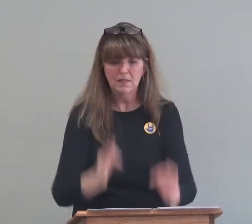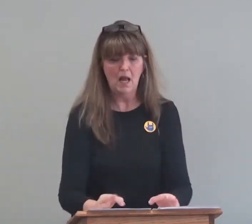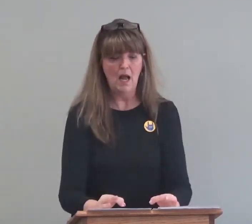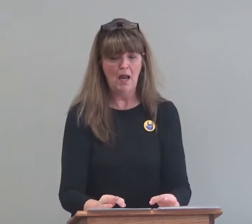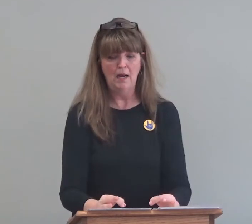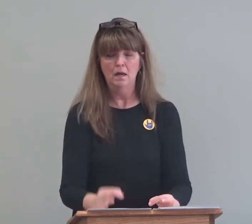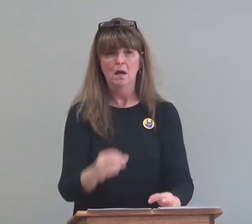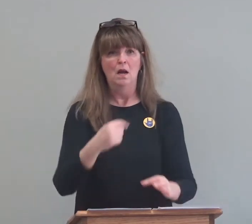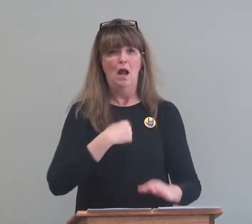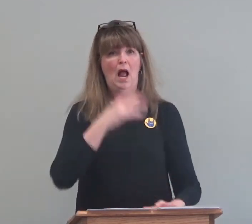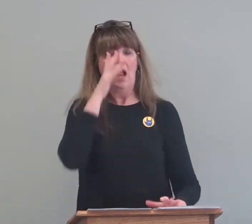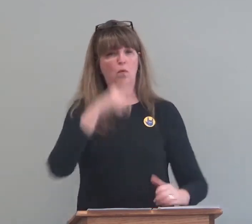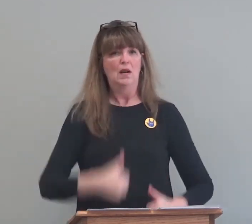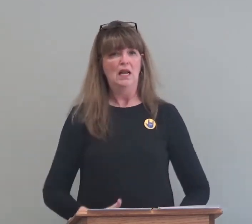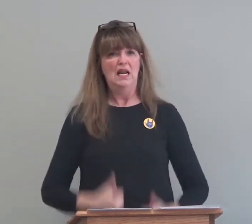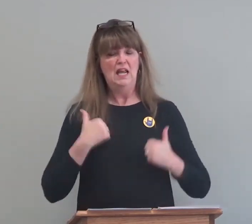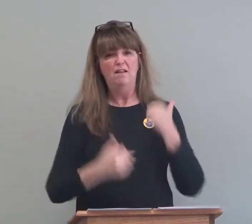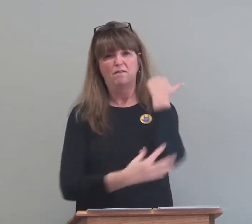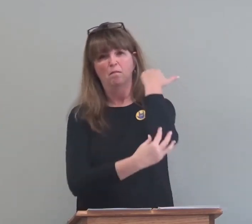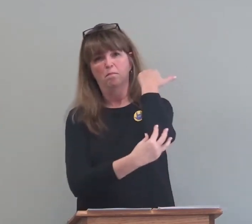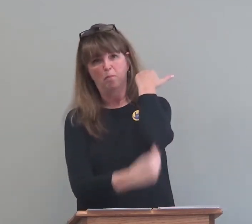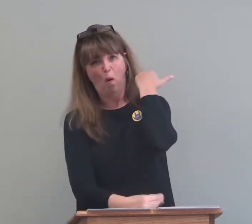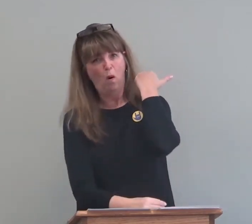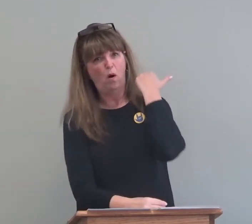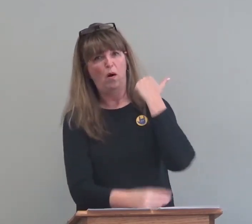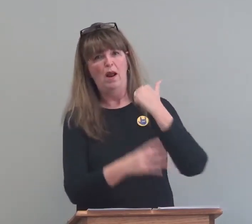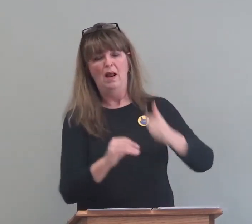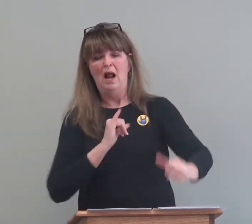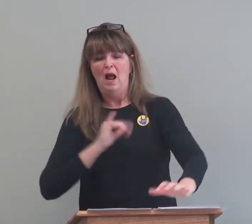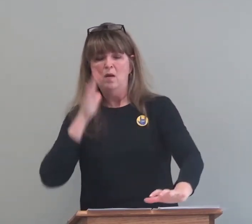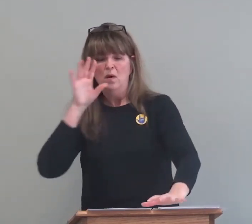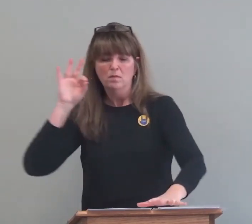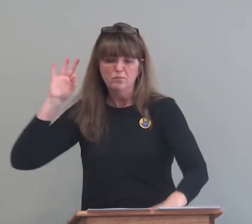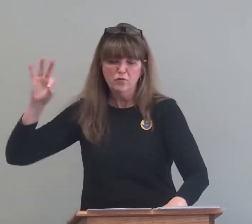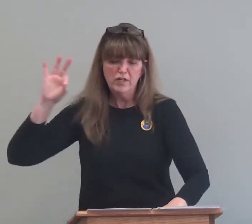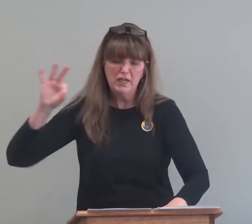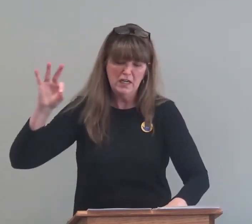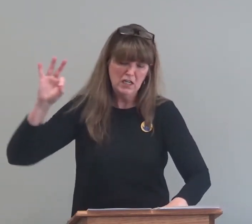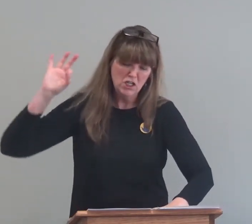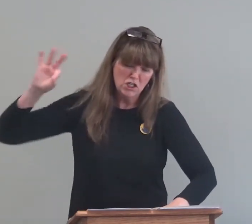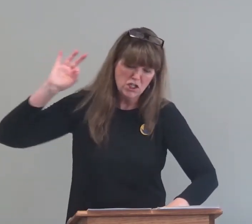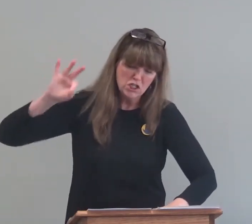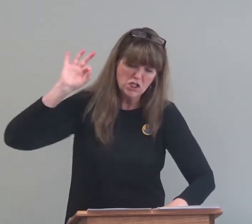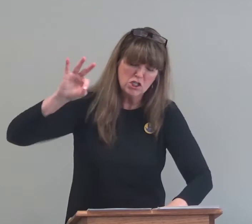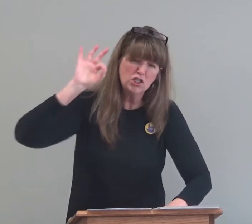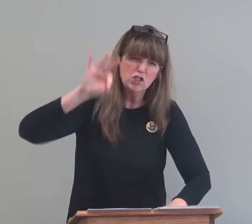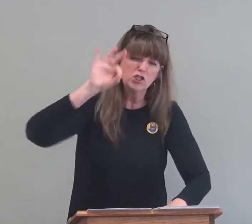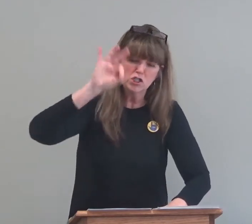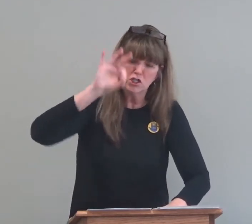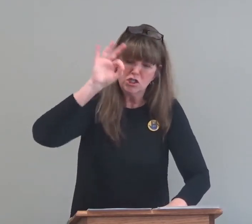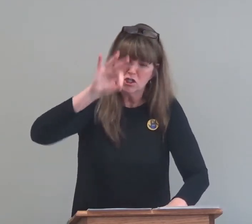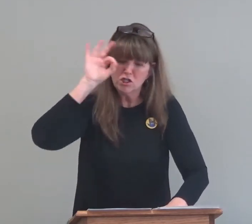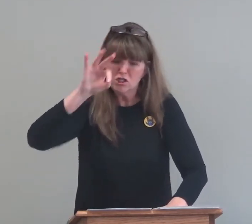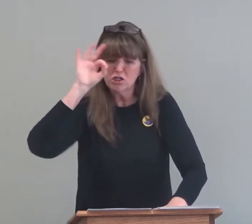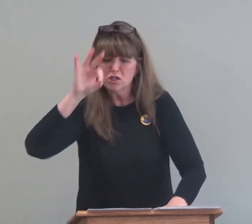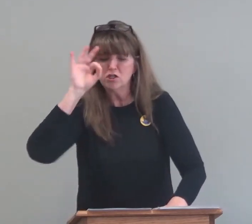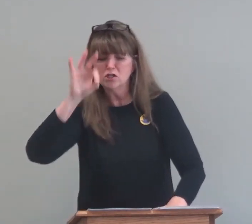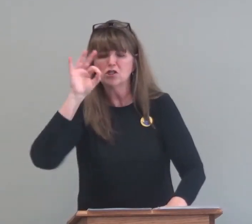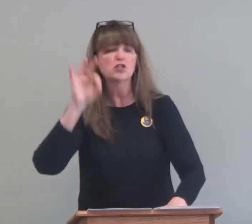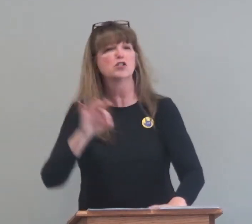the disciples saw the resurrected Jesus, they decided that they would live even if it meant they were in poverty, and they were going